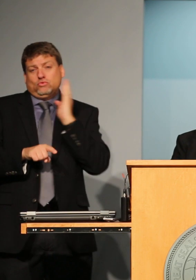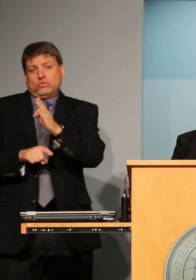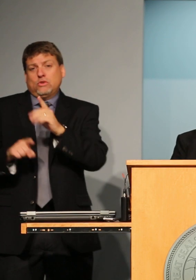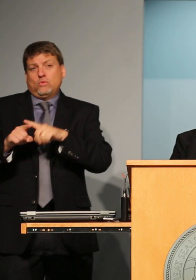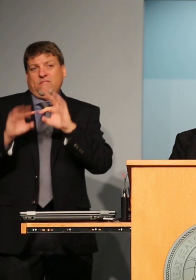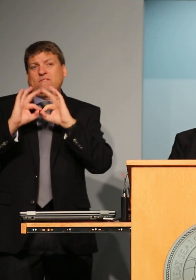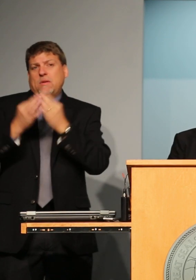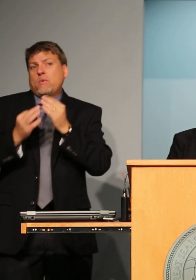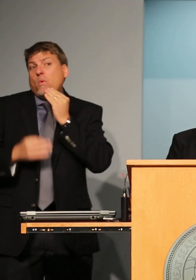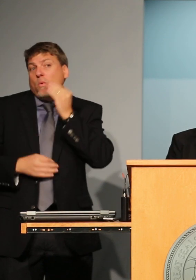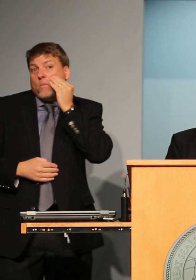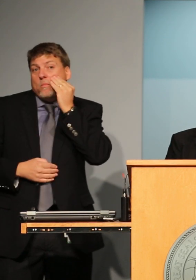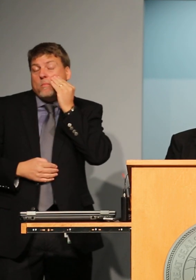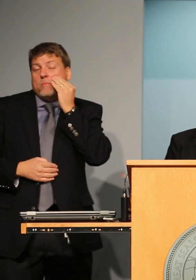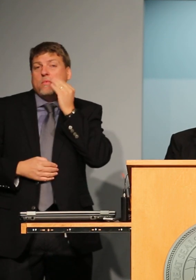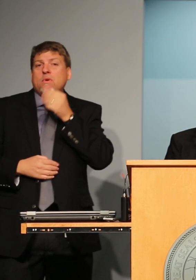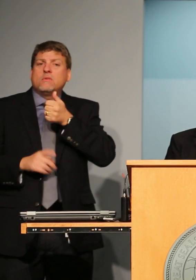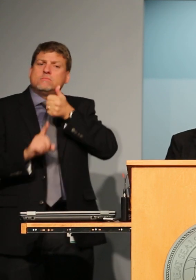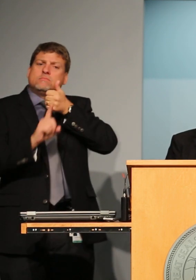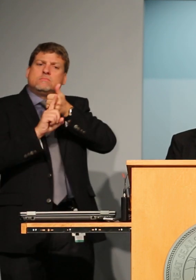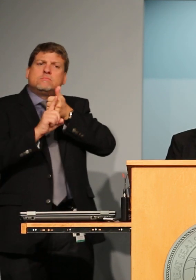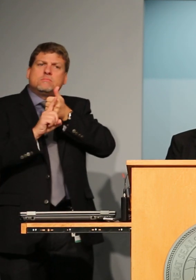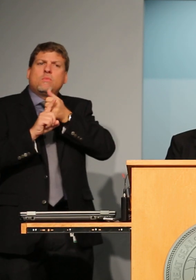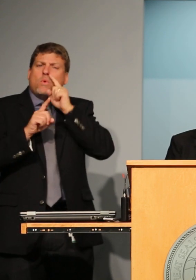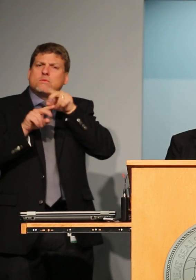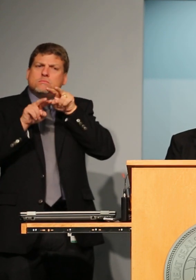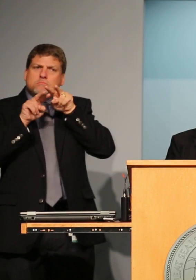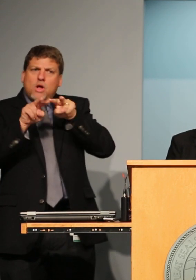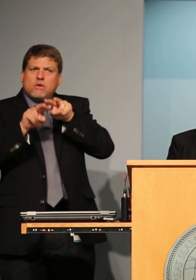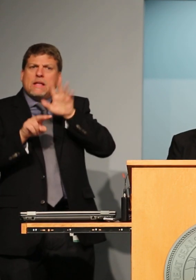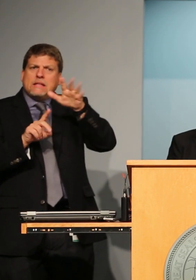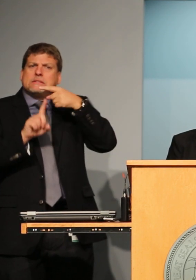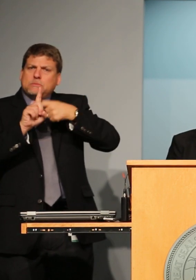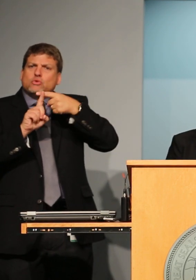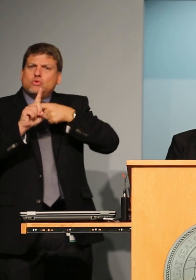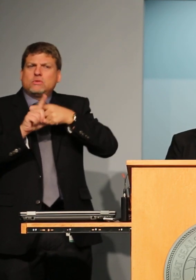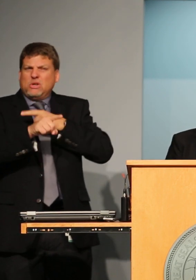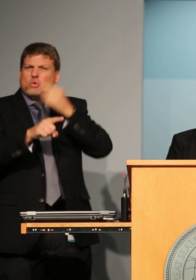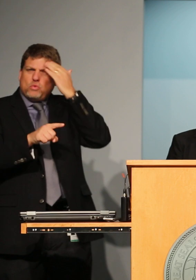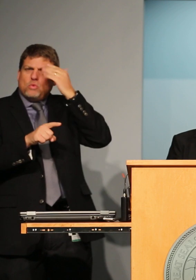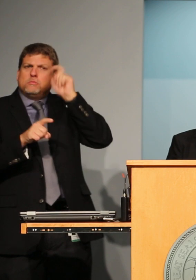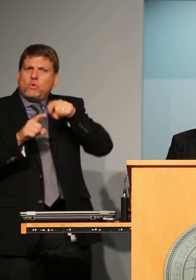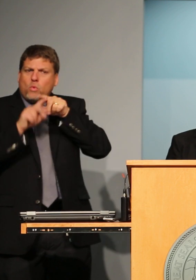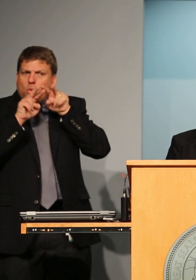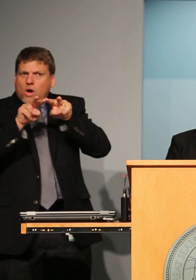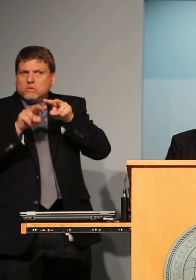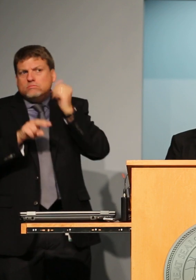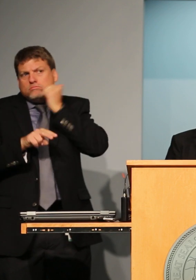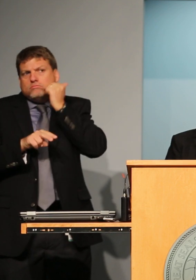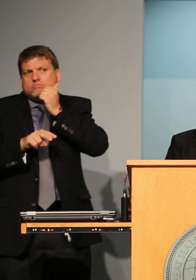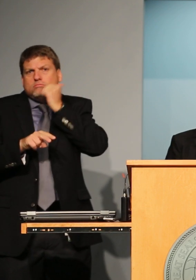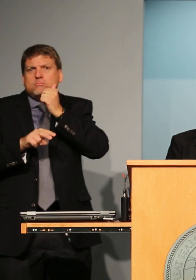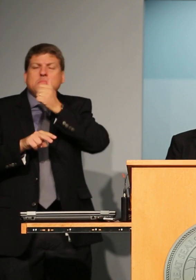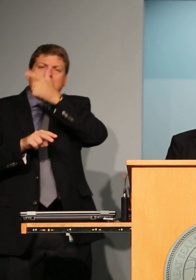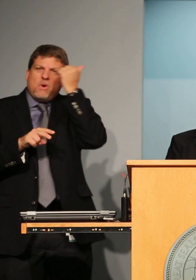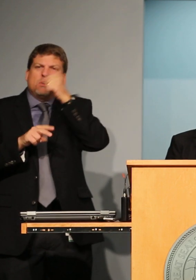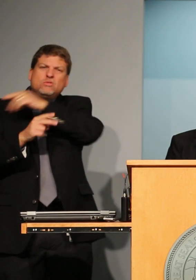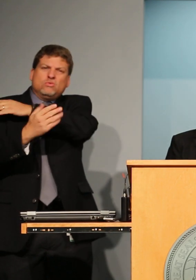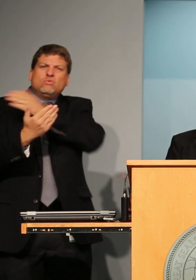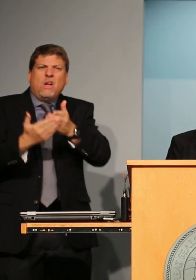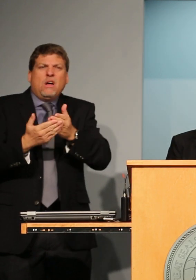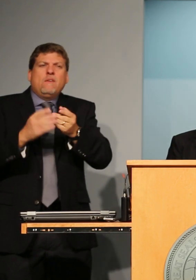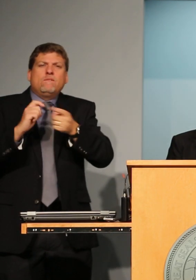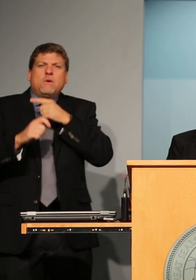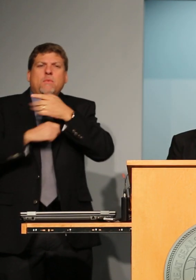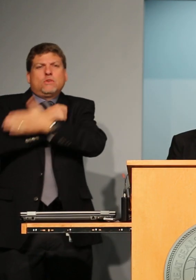The traveler was monitoring temperature as instructed when coming through Customs and